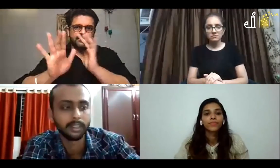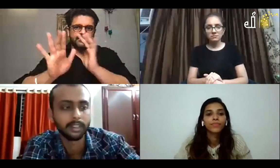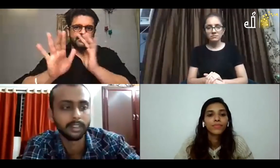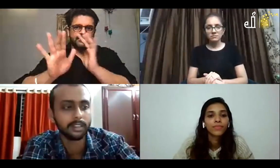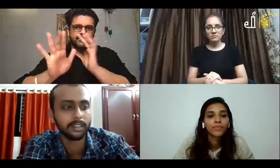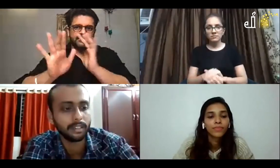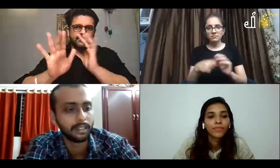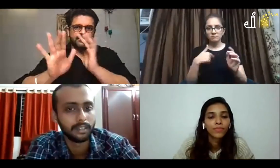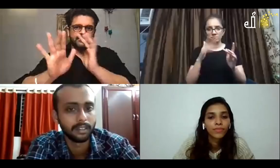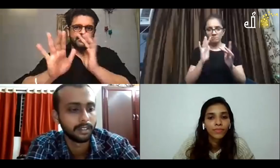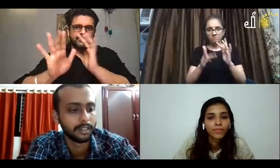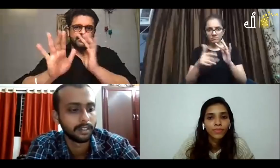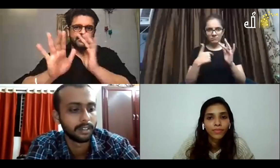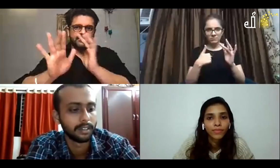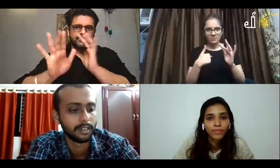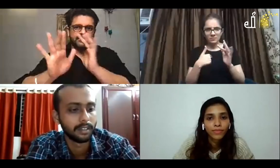yeah,